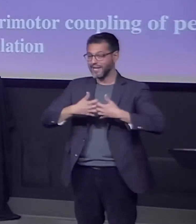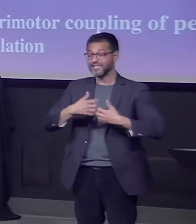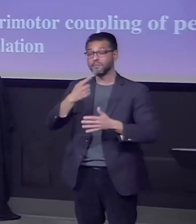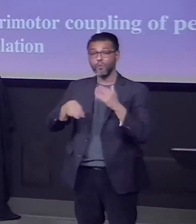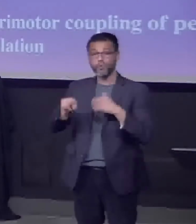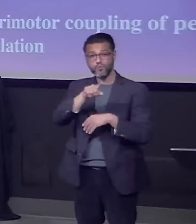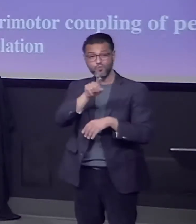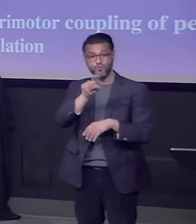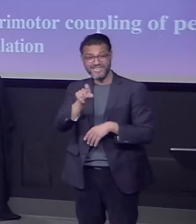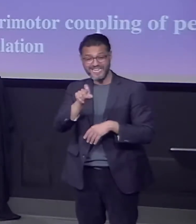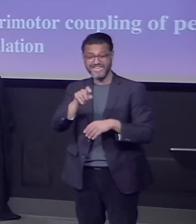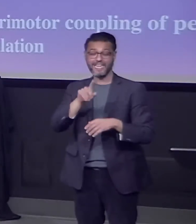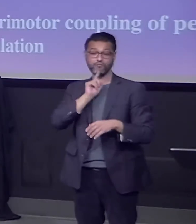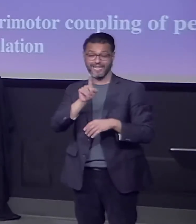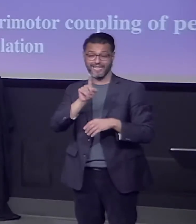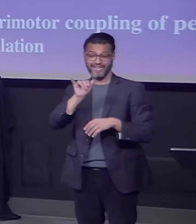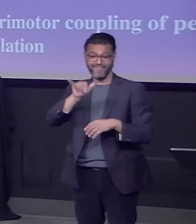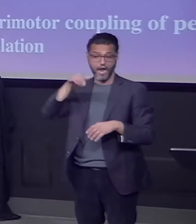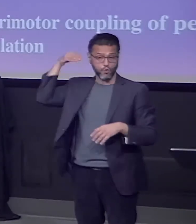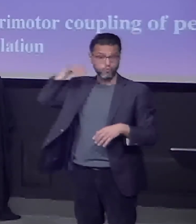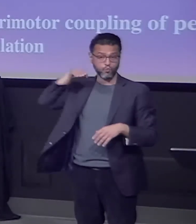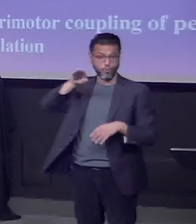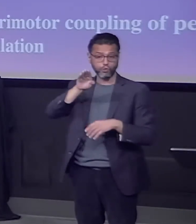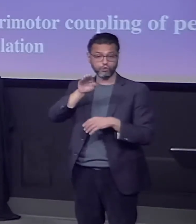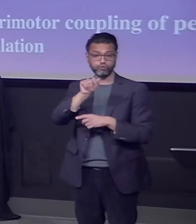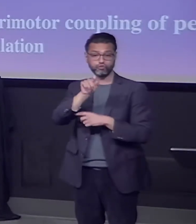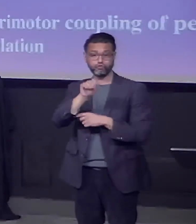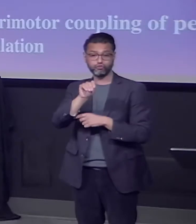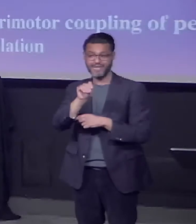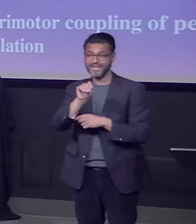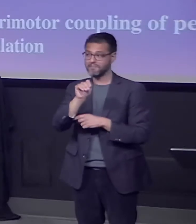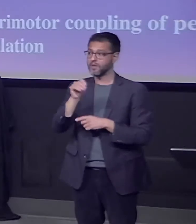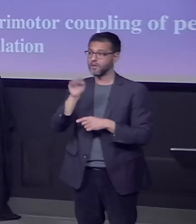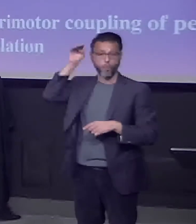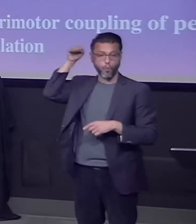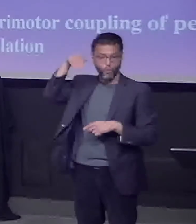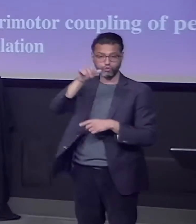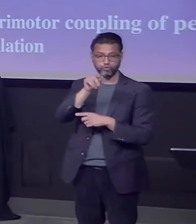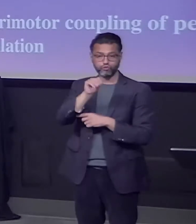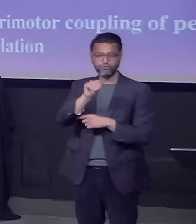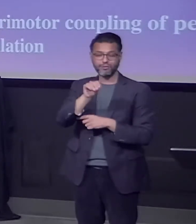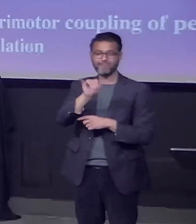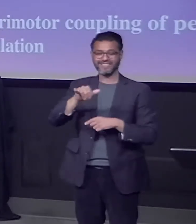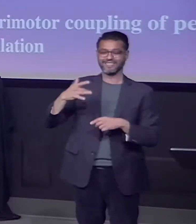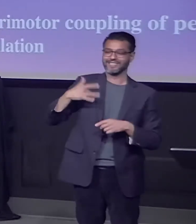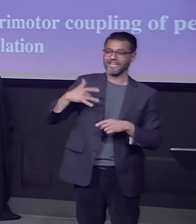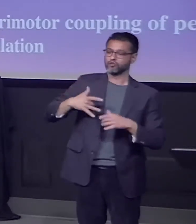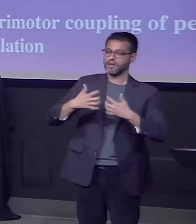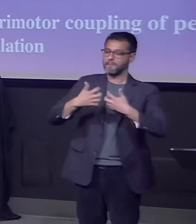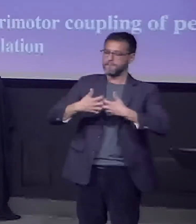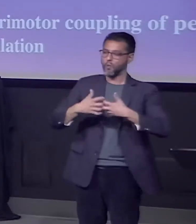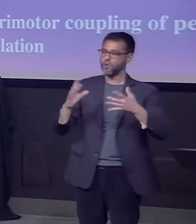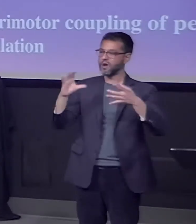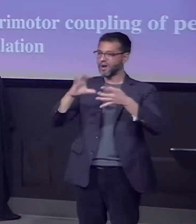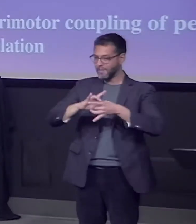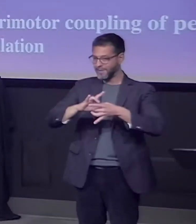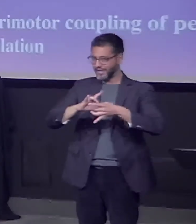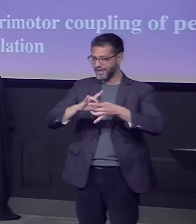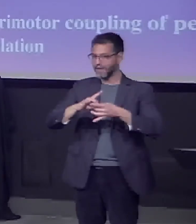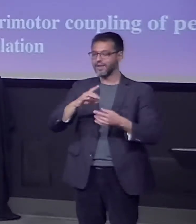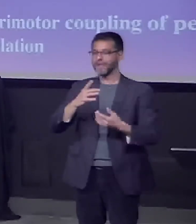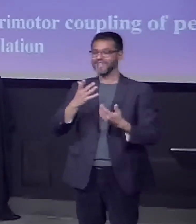and what the dorsal stream is really doing is the sensory motor coupling of the sensory and the